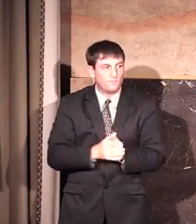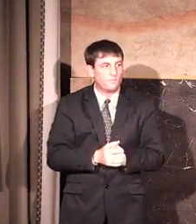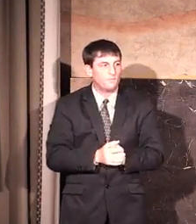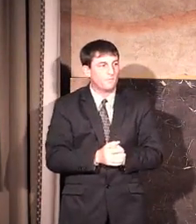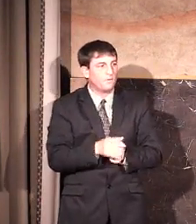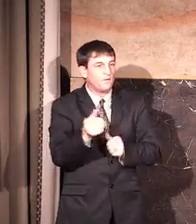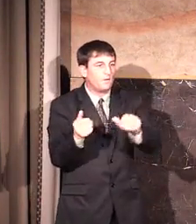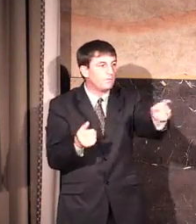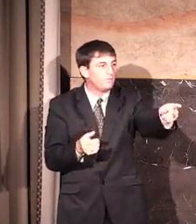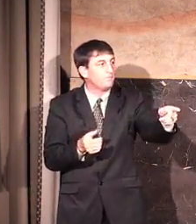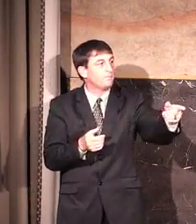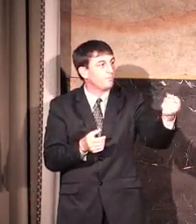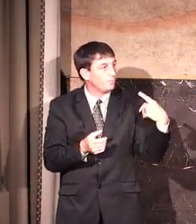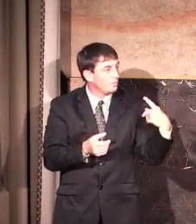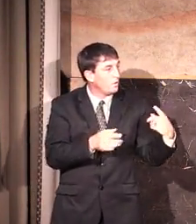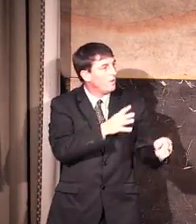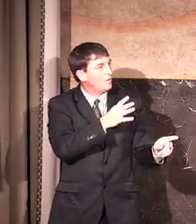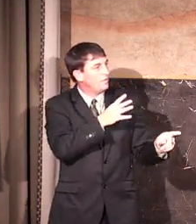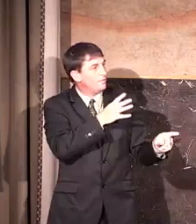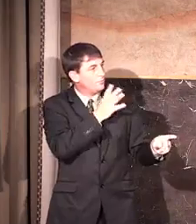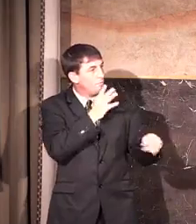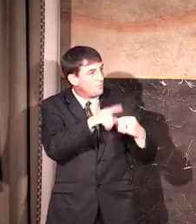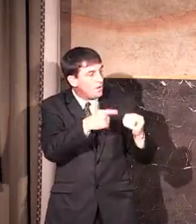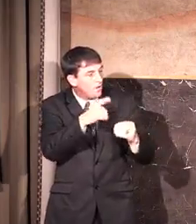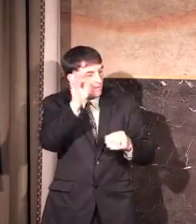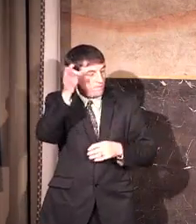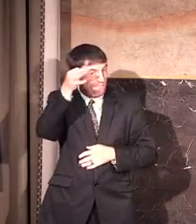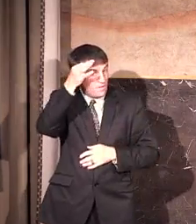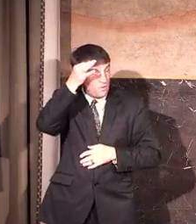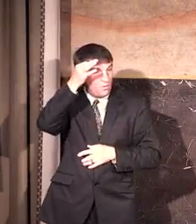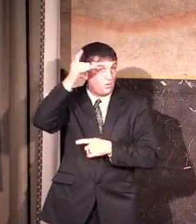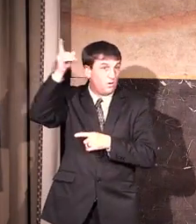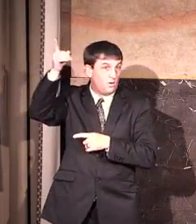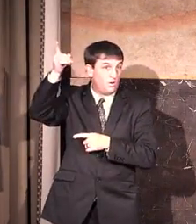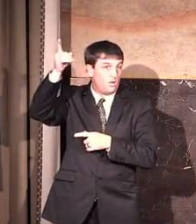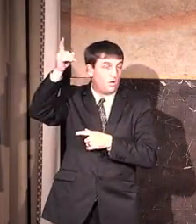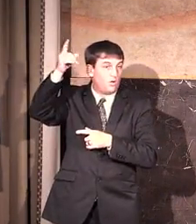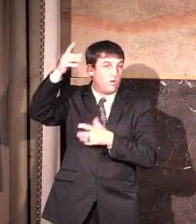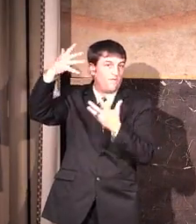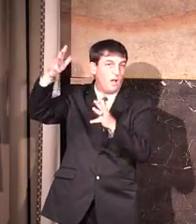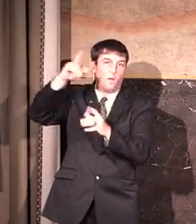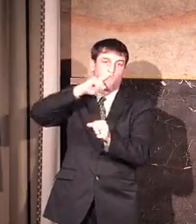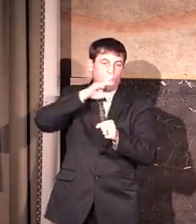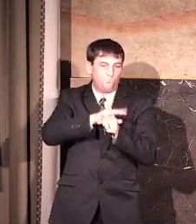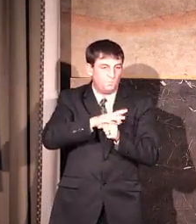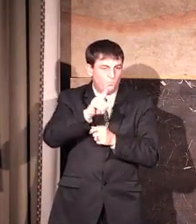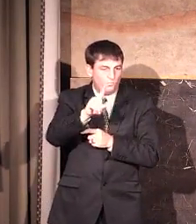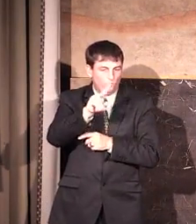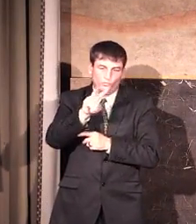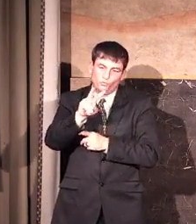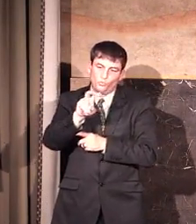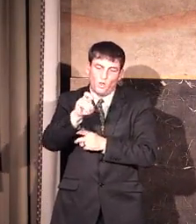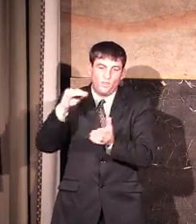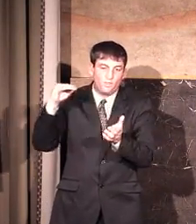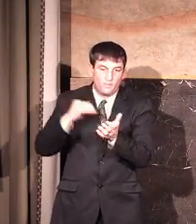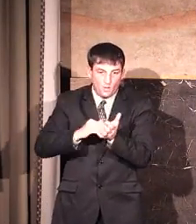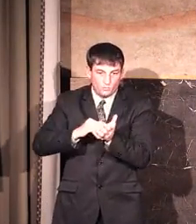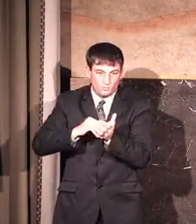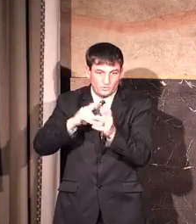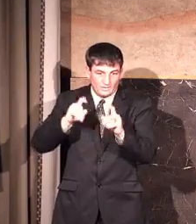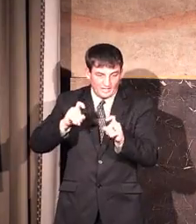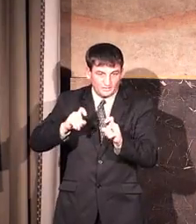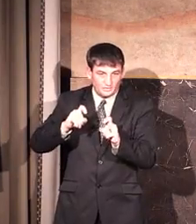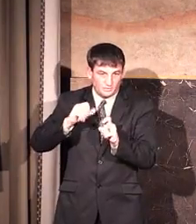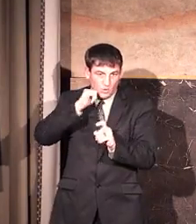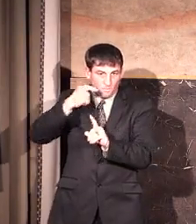You've talked about the federal government promising 200,000 or resources for 200,000 tests a month. Where are we